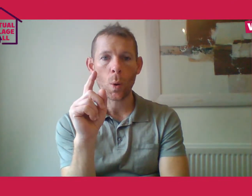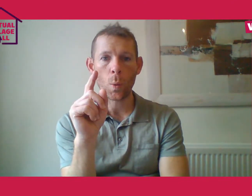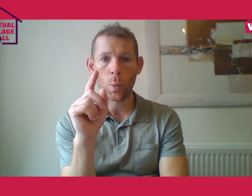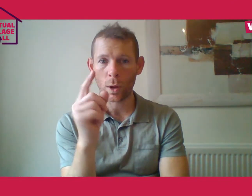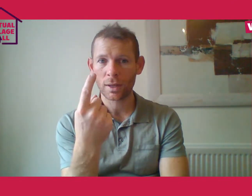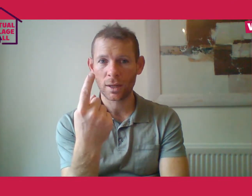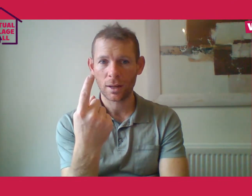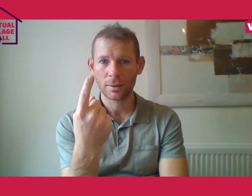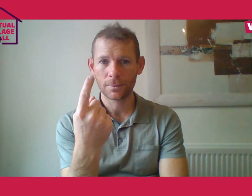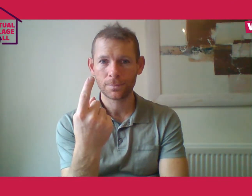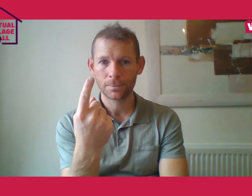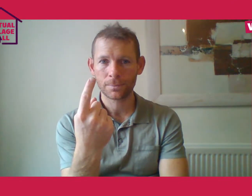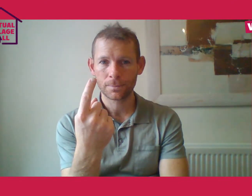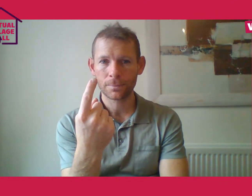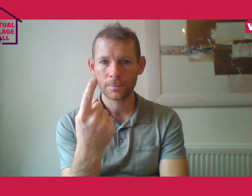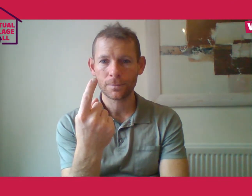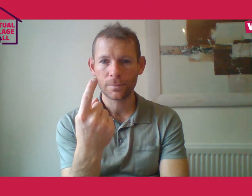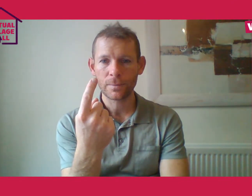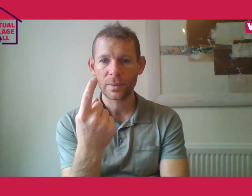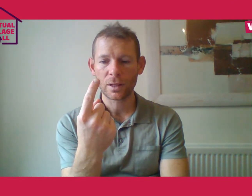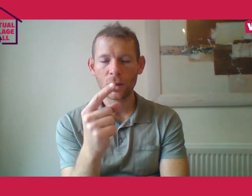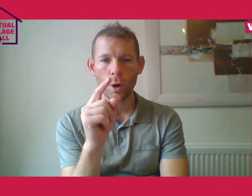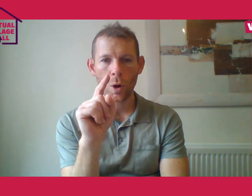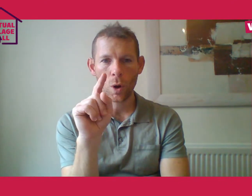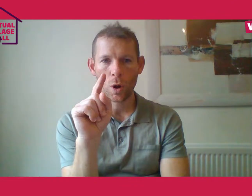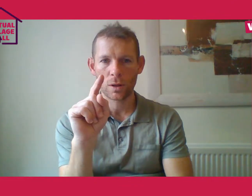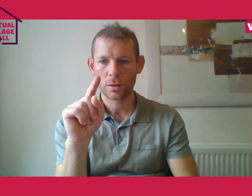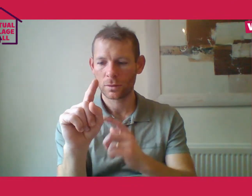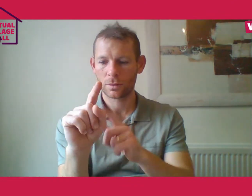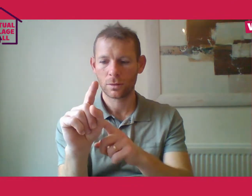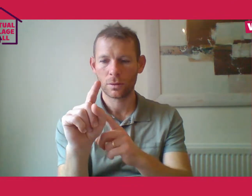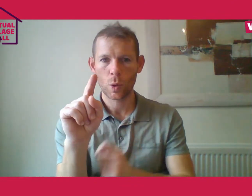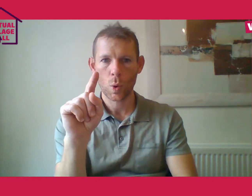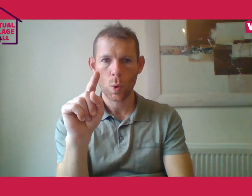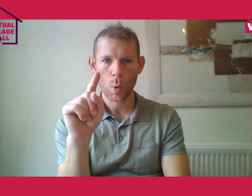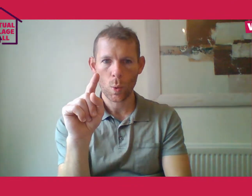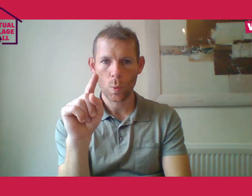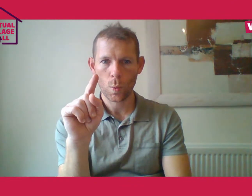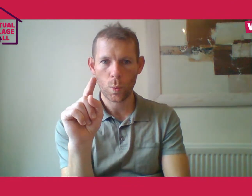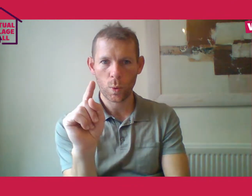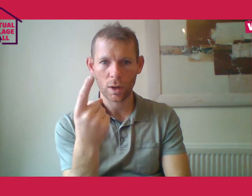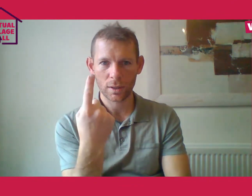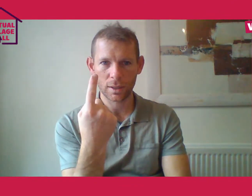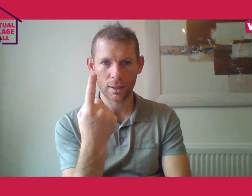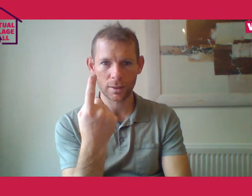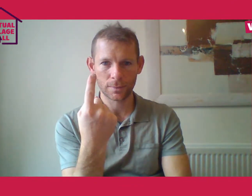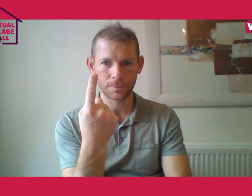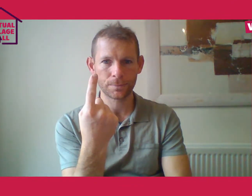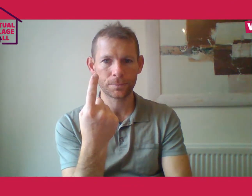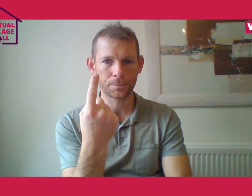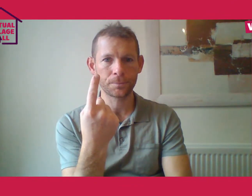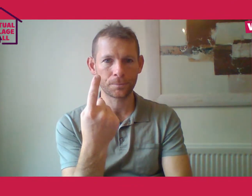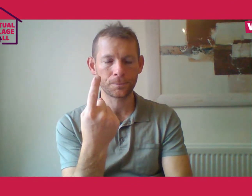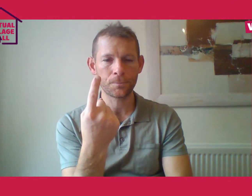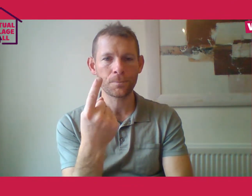So in relation to time, we've got 1 o'clock, 1 o'clock,